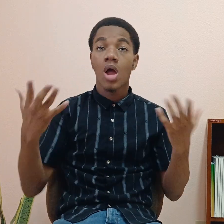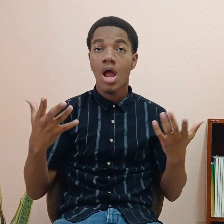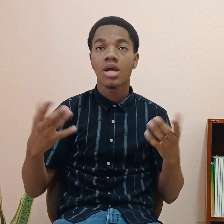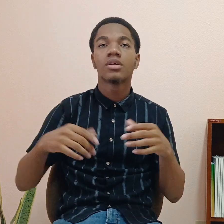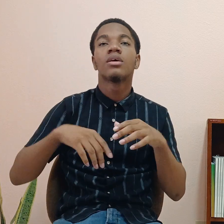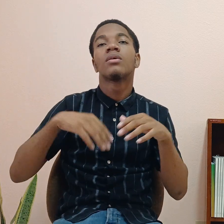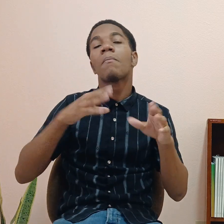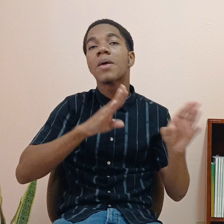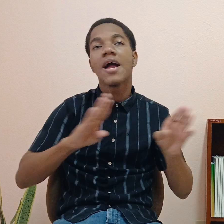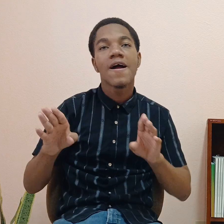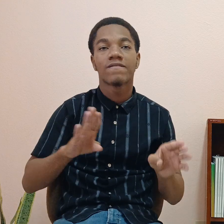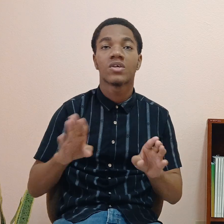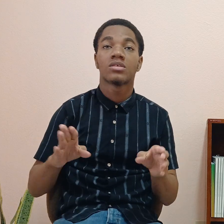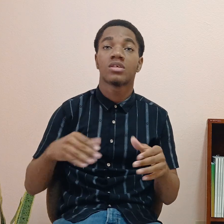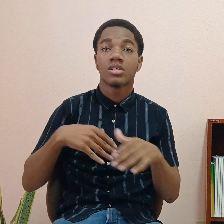classes.